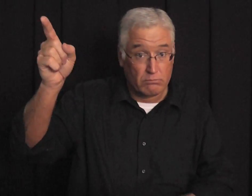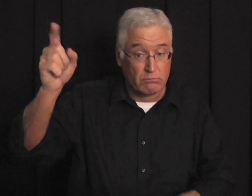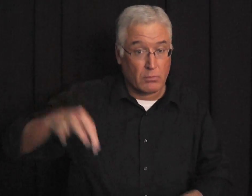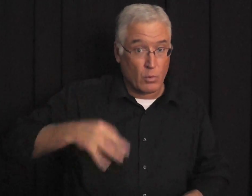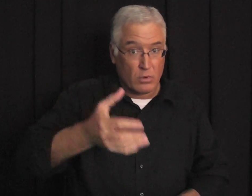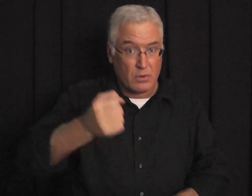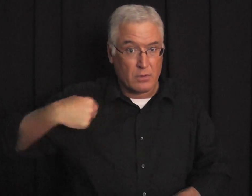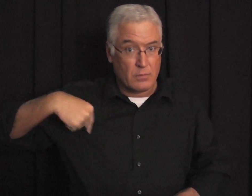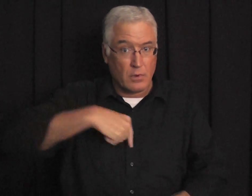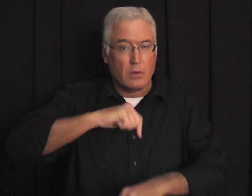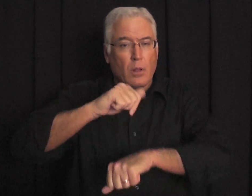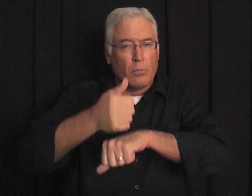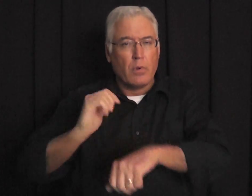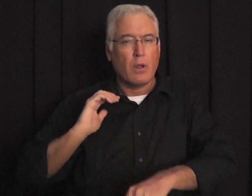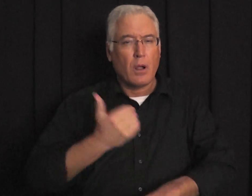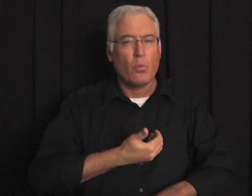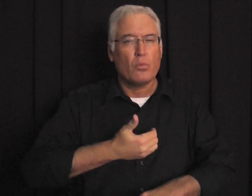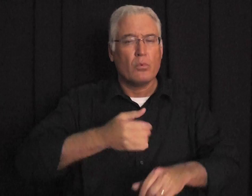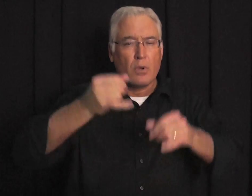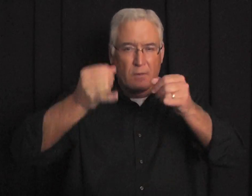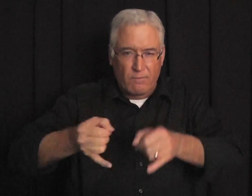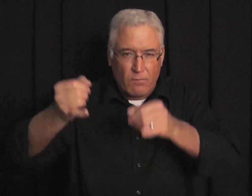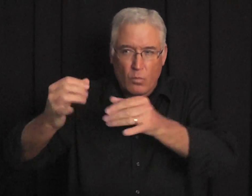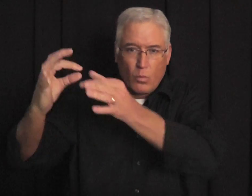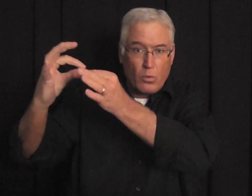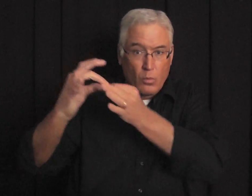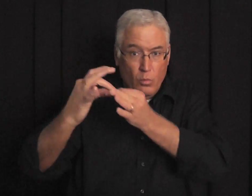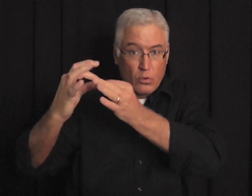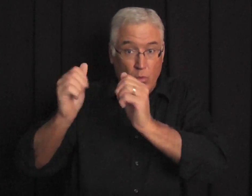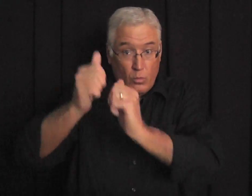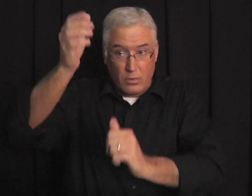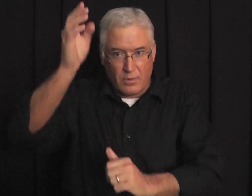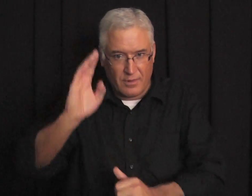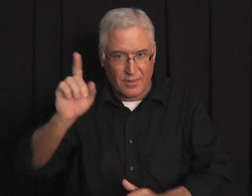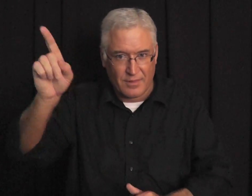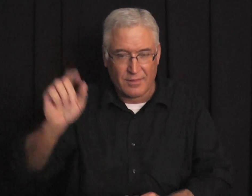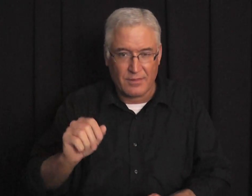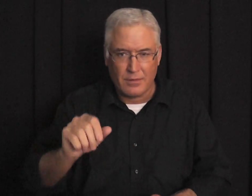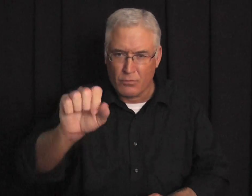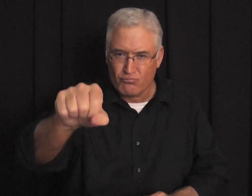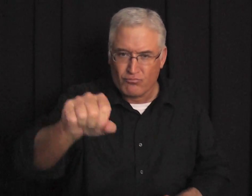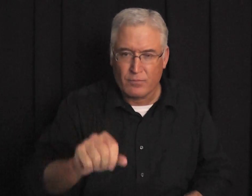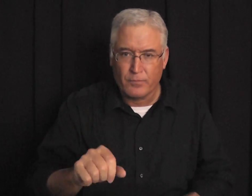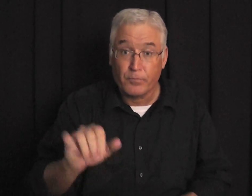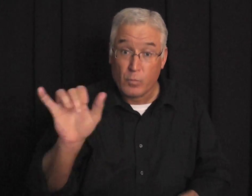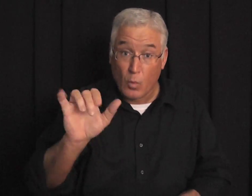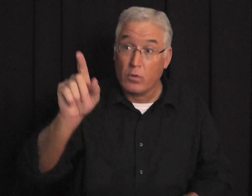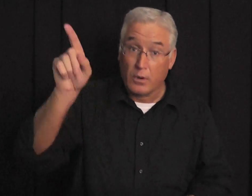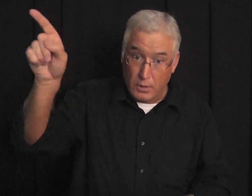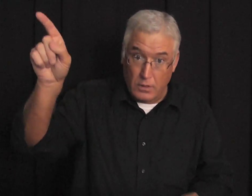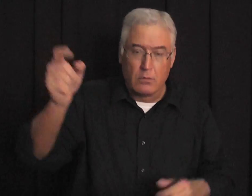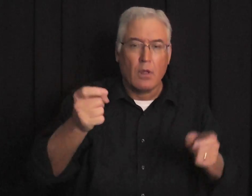Him alone. He saves us as individuals, our relationship with God alone,